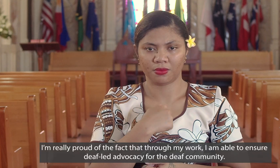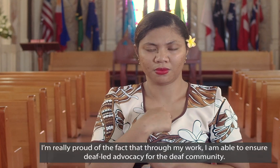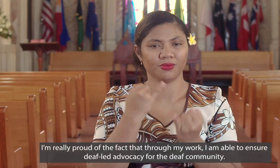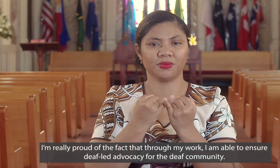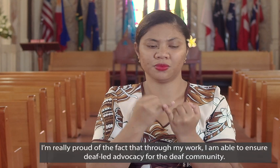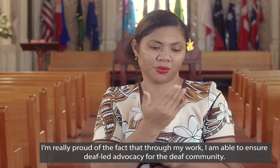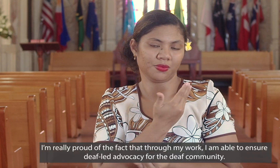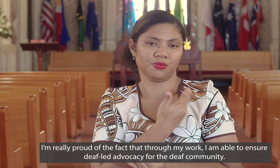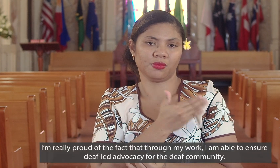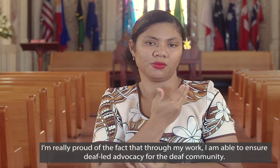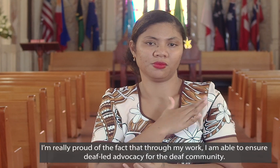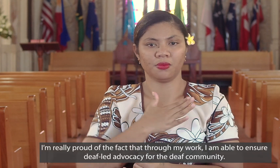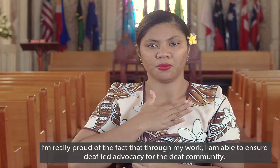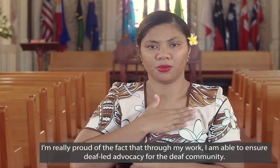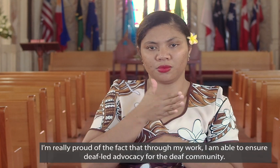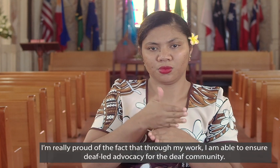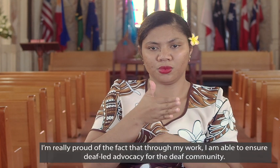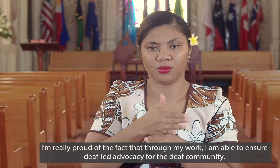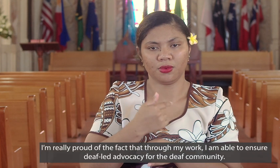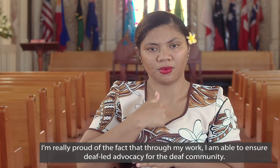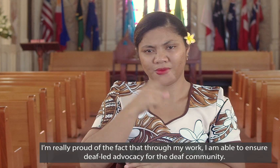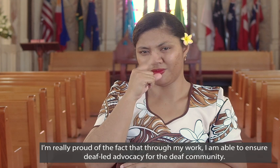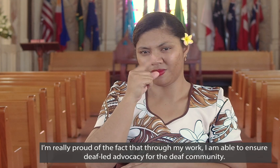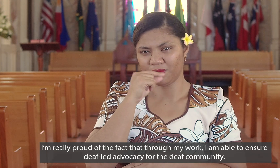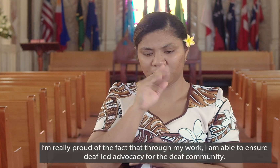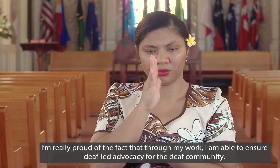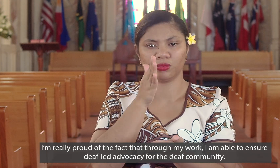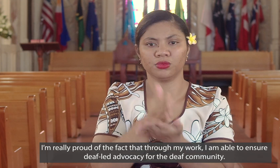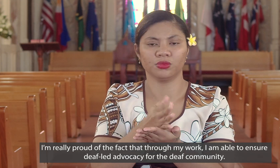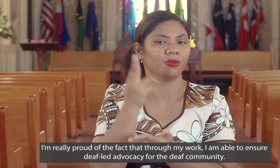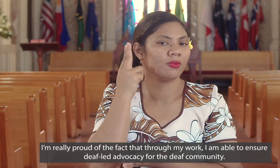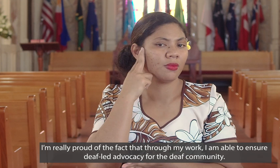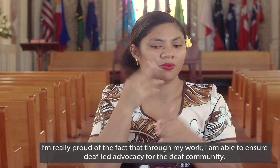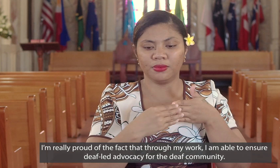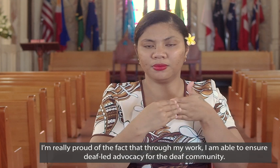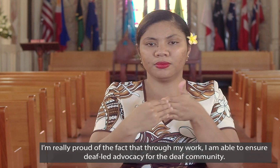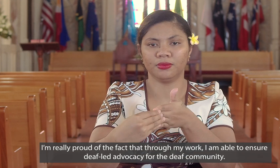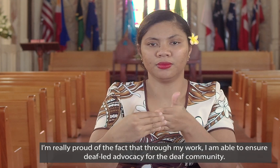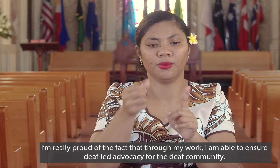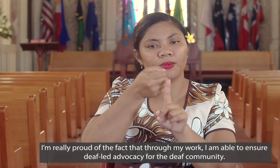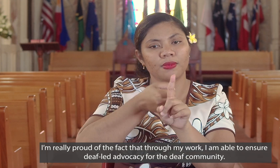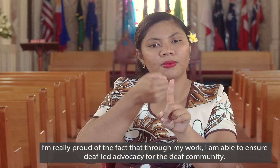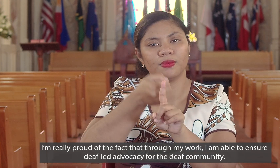I'm really proud of the fact that through my work, I am able to ensure deaf-led advocacy for the deaf community.